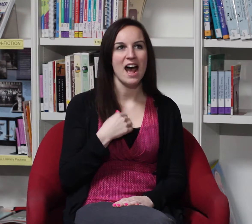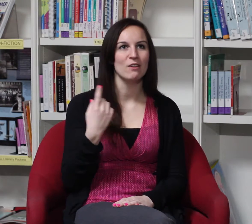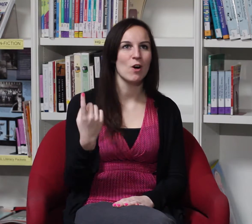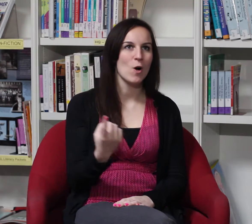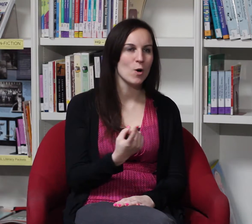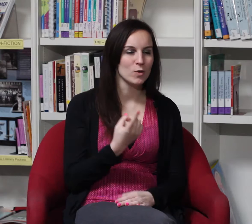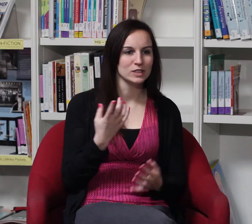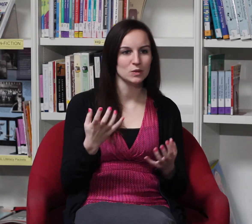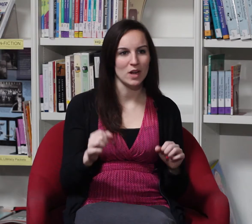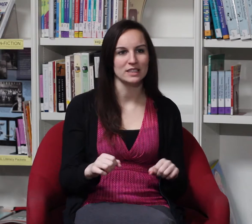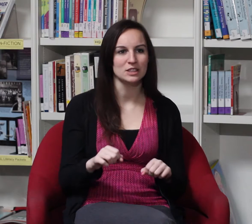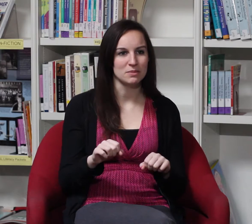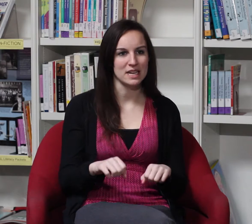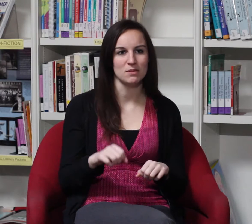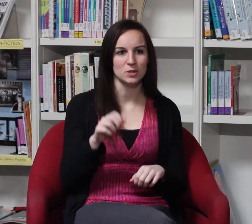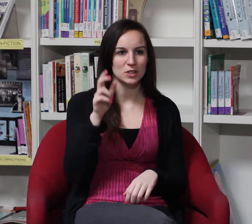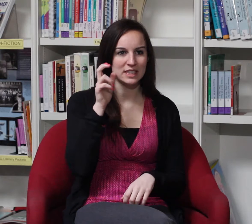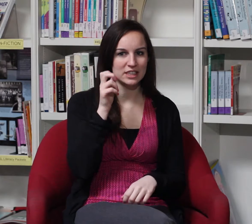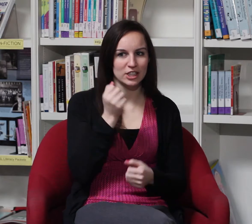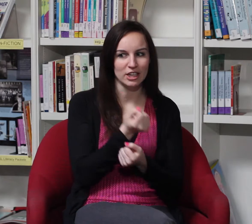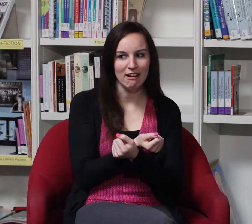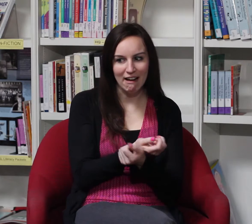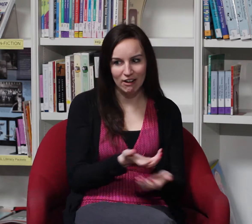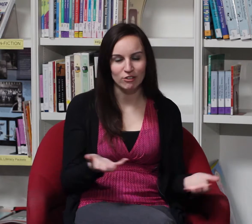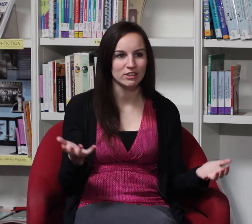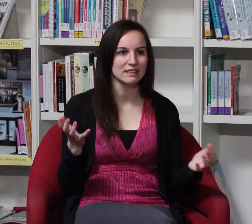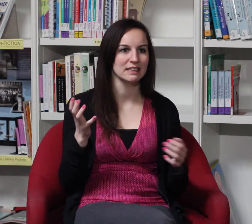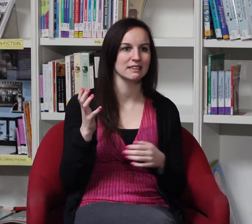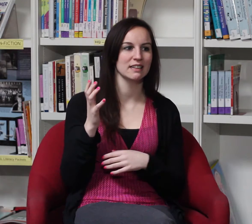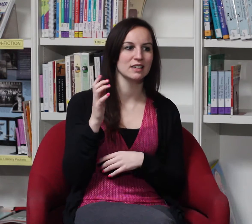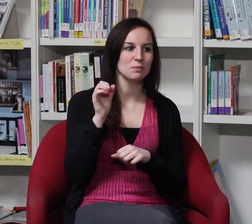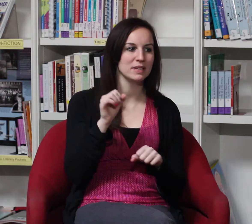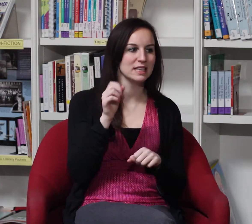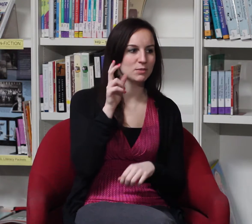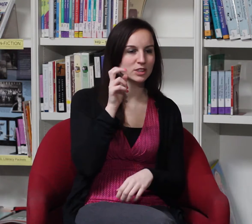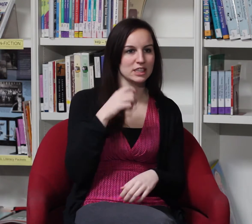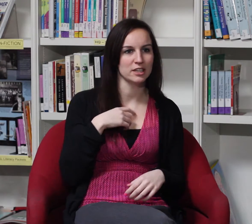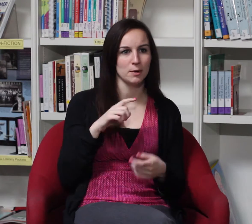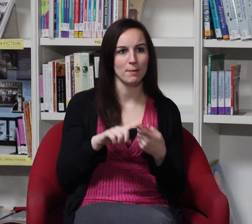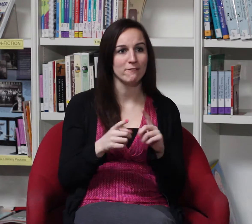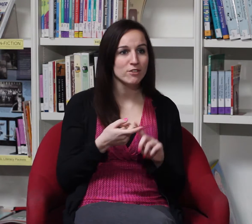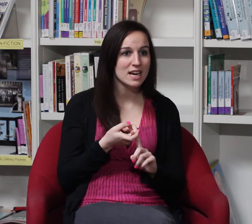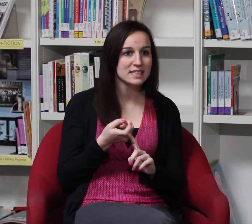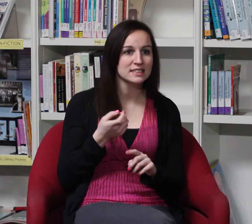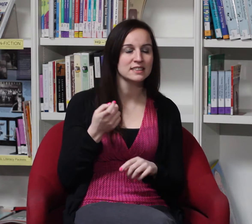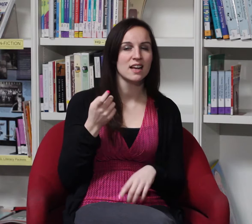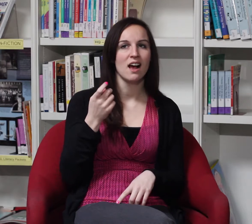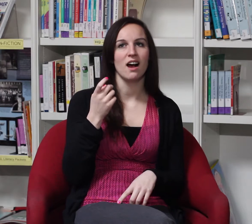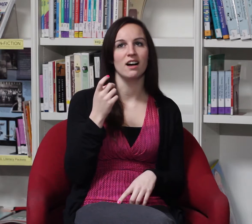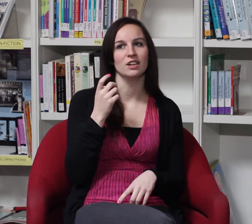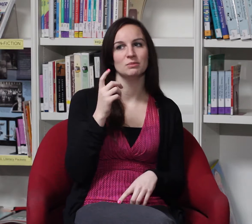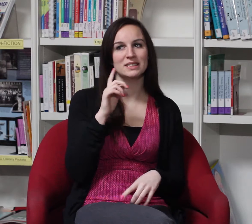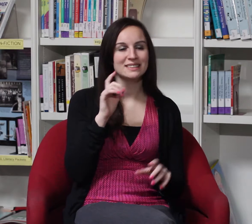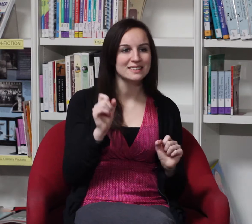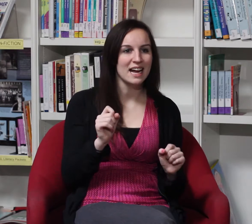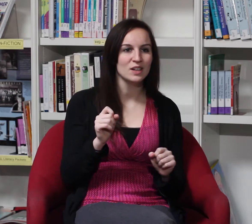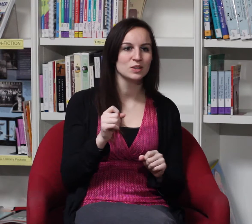I've always wanted to be able to hear everything, like being able to hear my friends, sound.